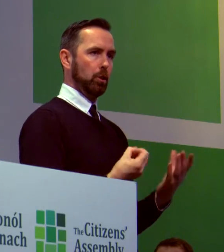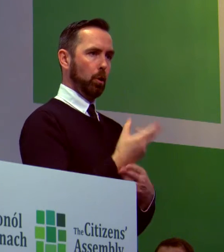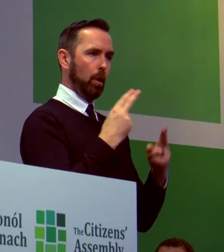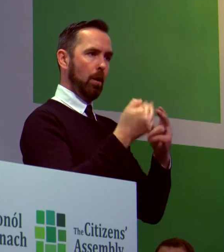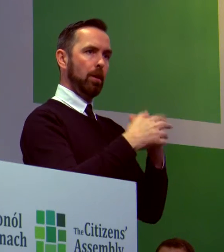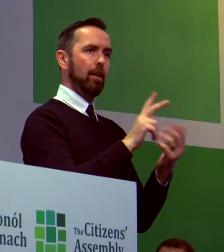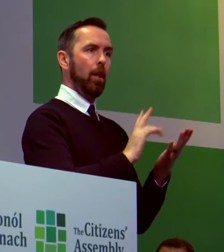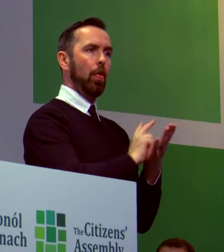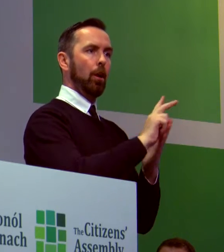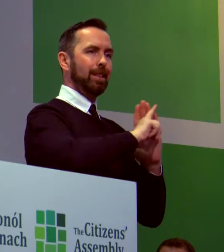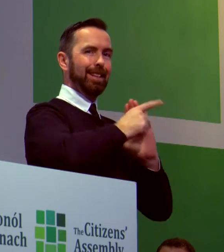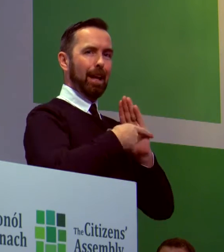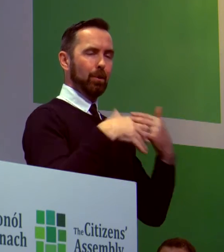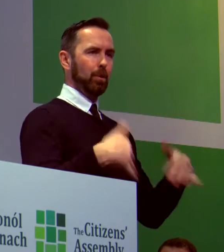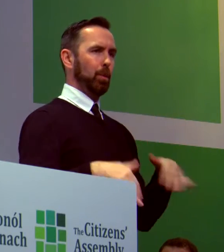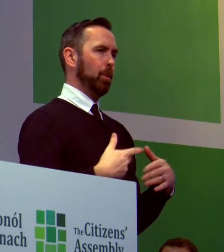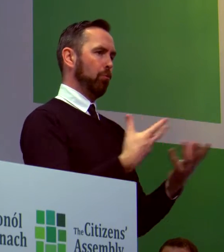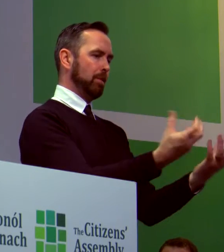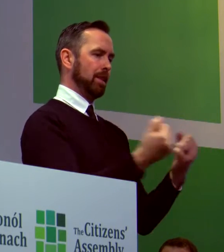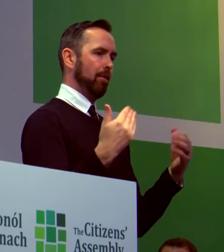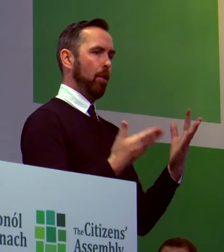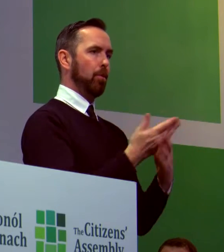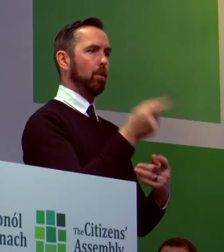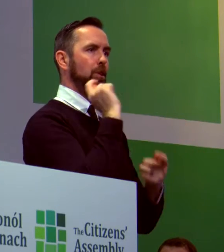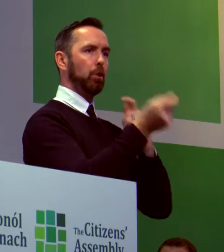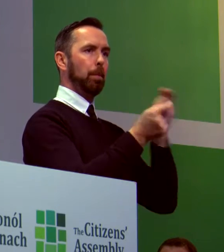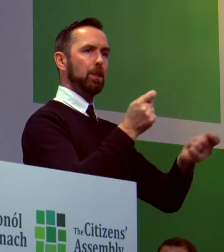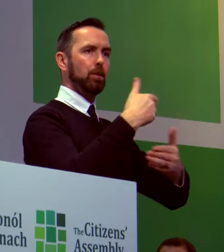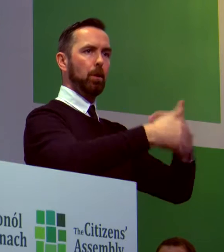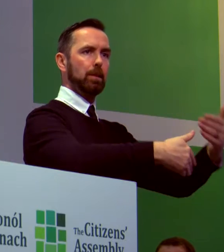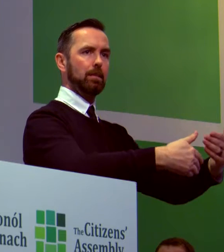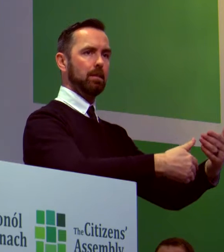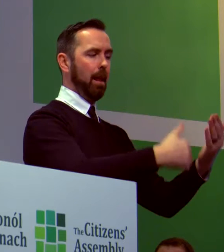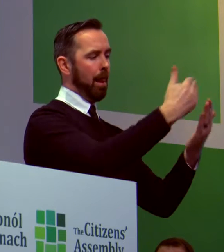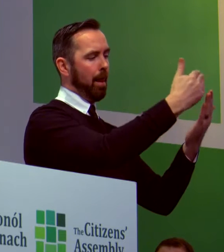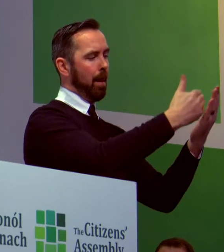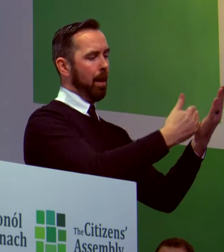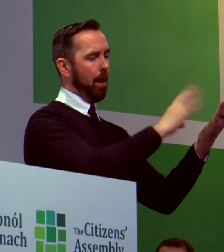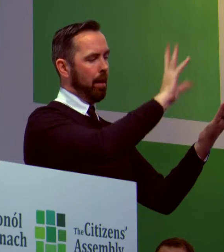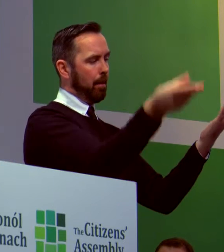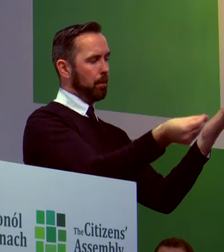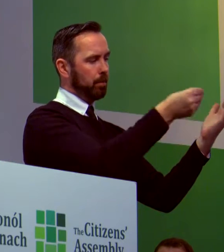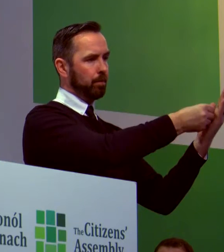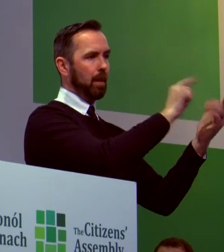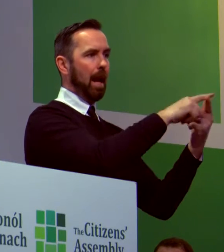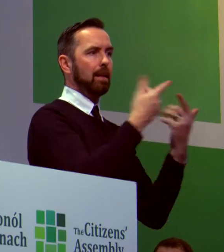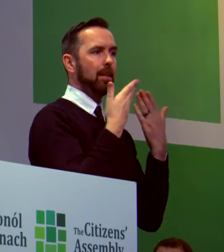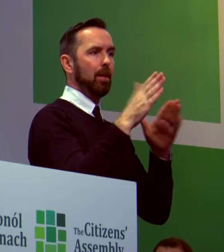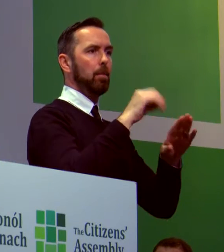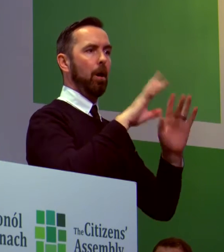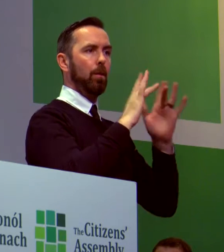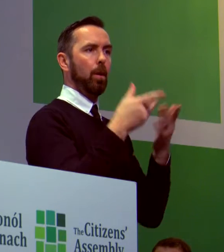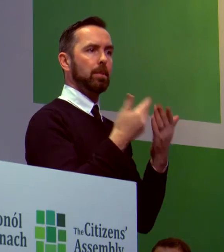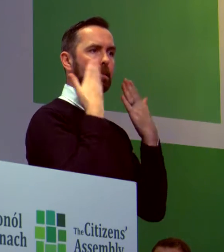the 13,000 received through the submissions process. A list of these has been compiled and is available on the website to allow